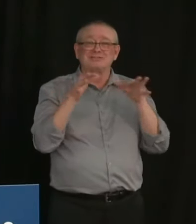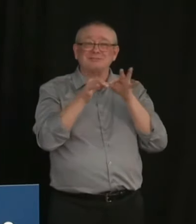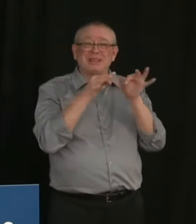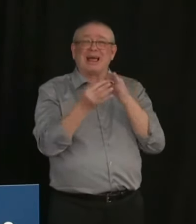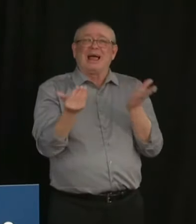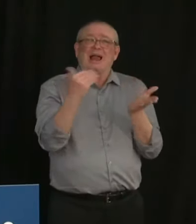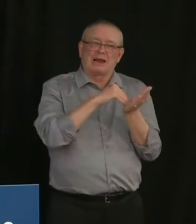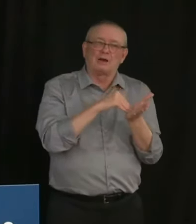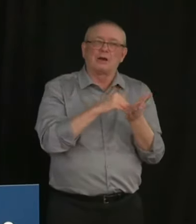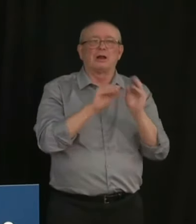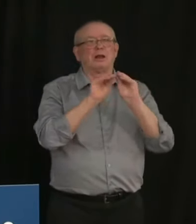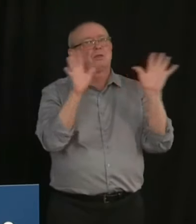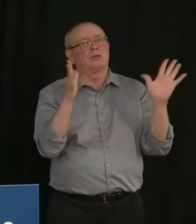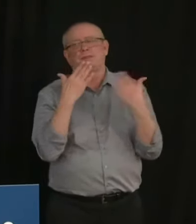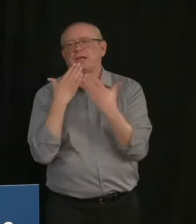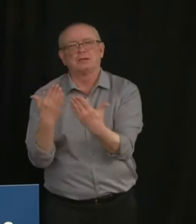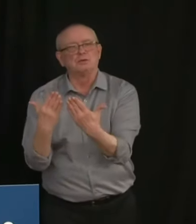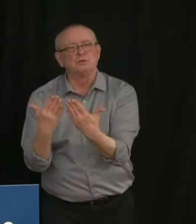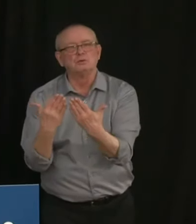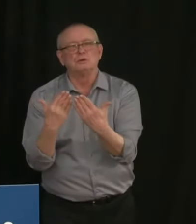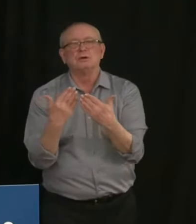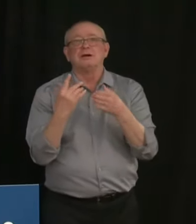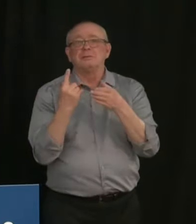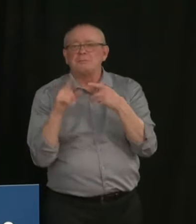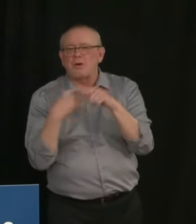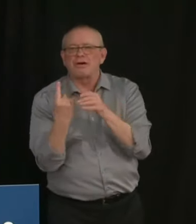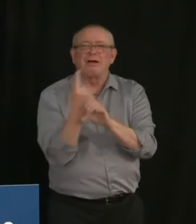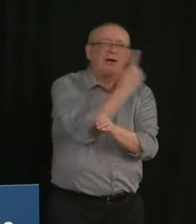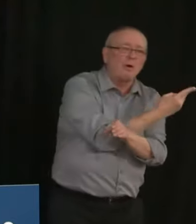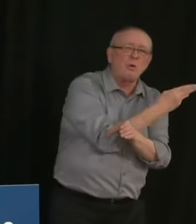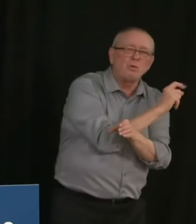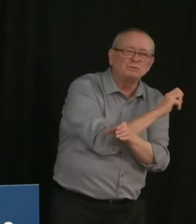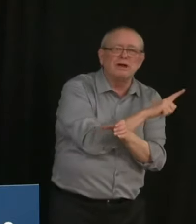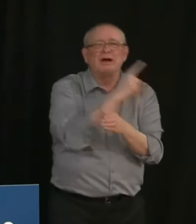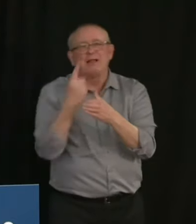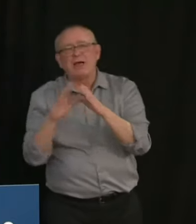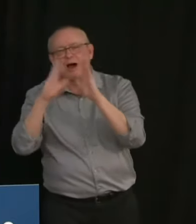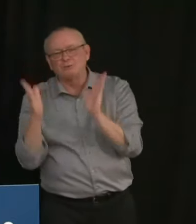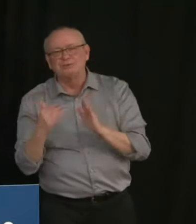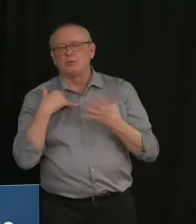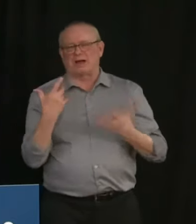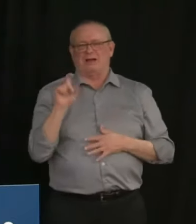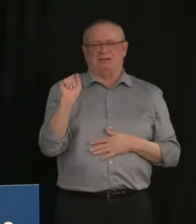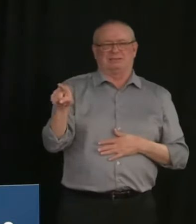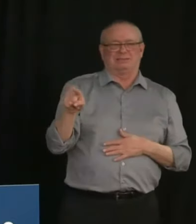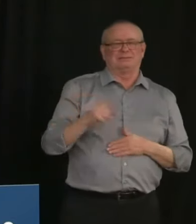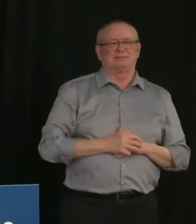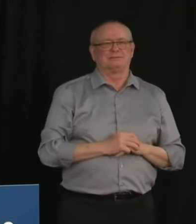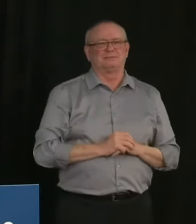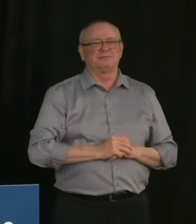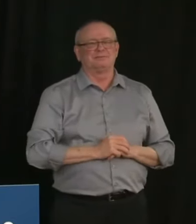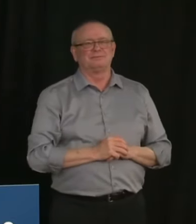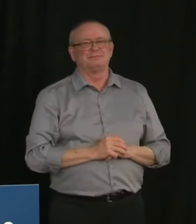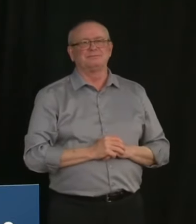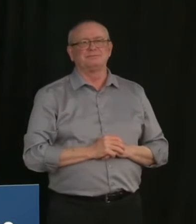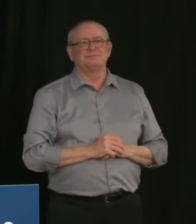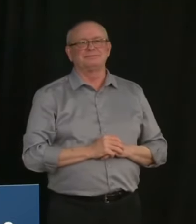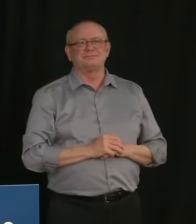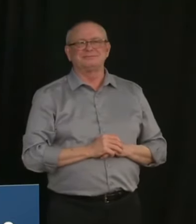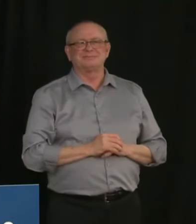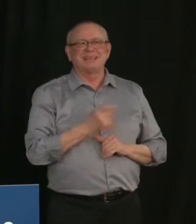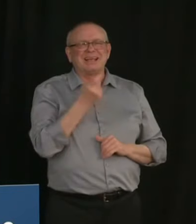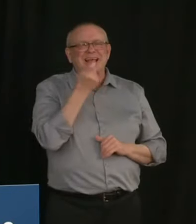people with the variant. But I have a question about that. It seems that it is quite convoluted as to who would have